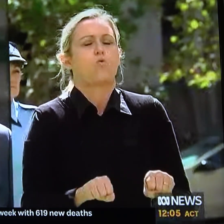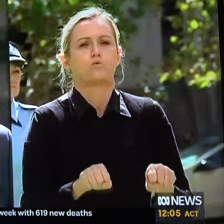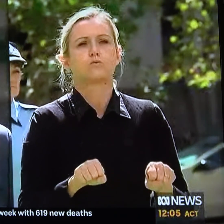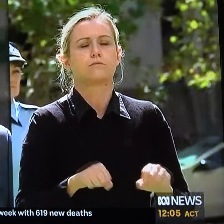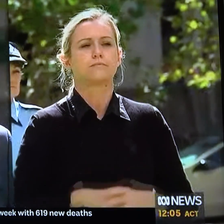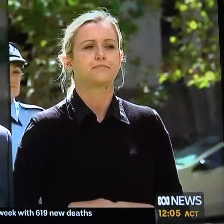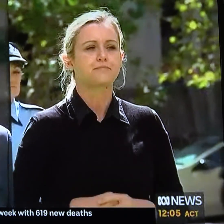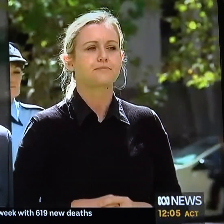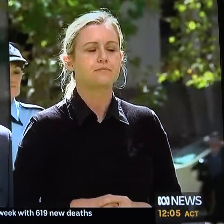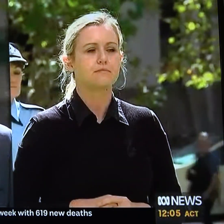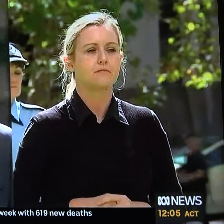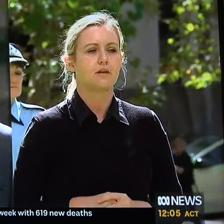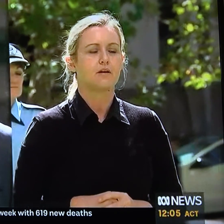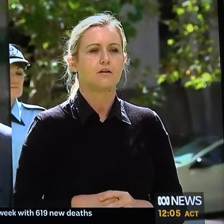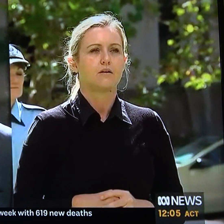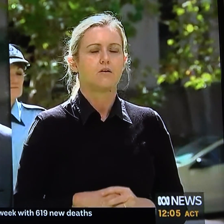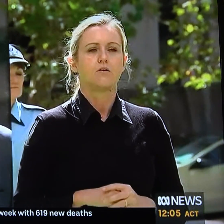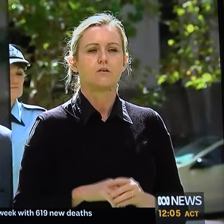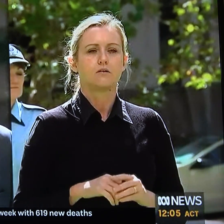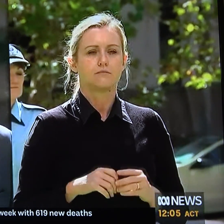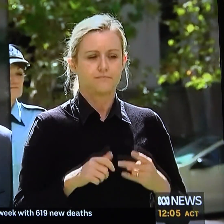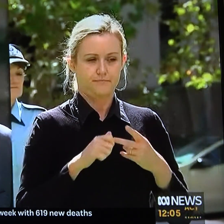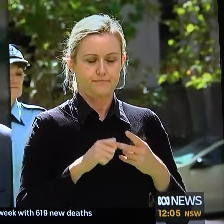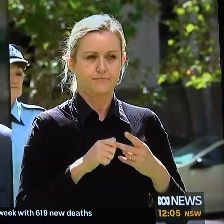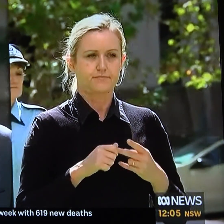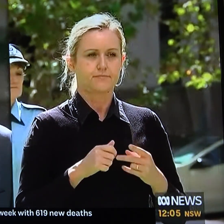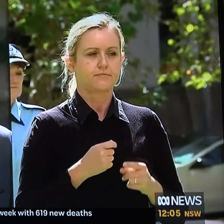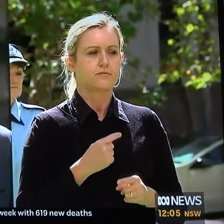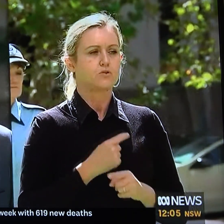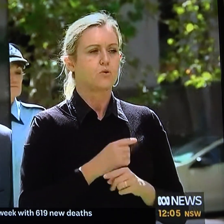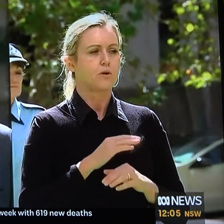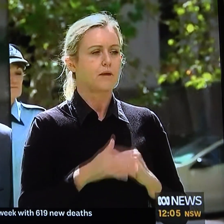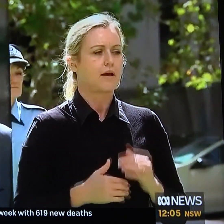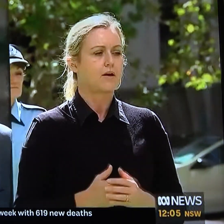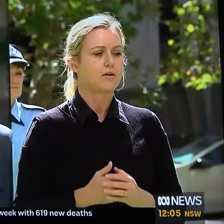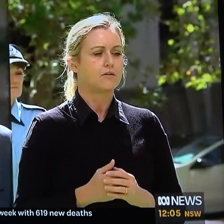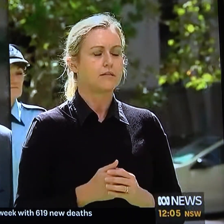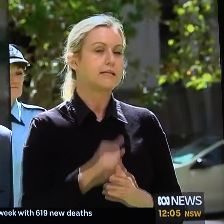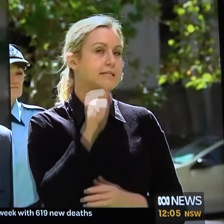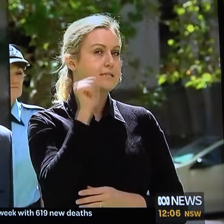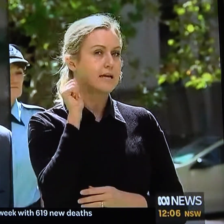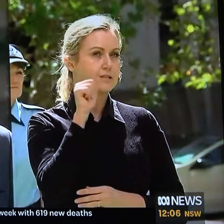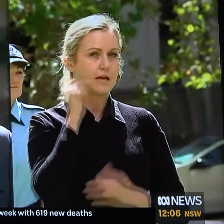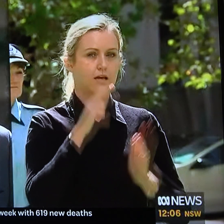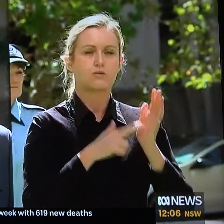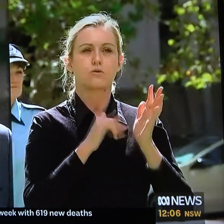South Wales Health reported yesterday that there were 2,857 positive cases in New South